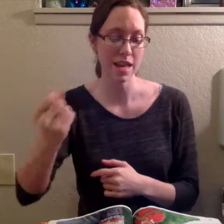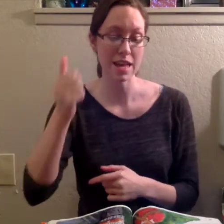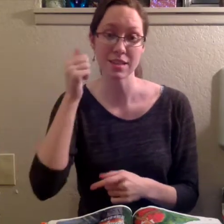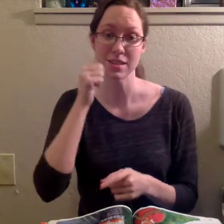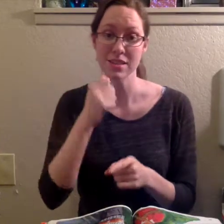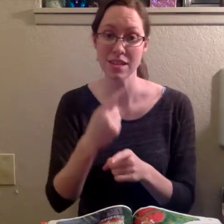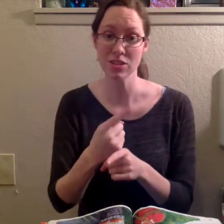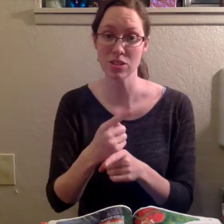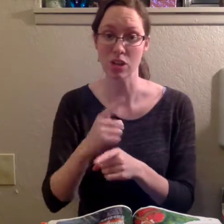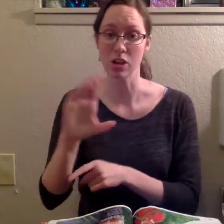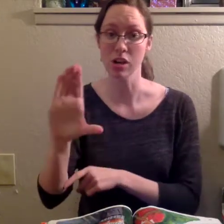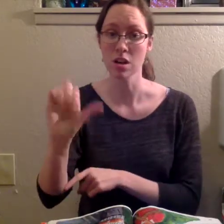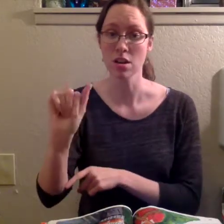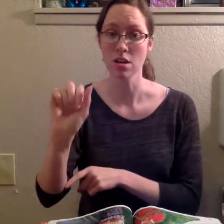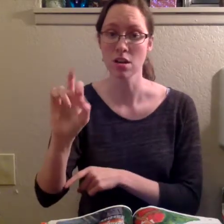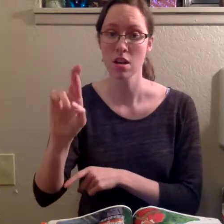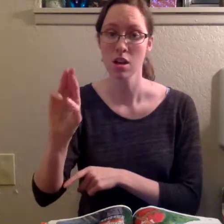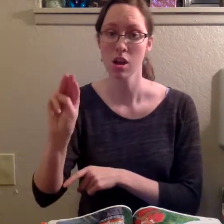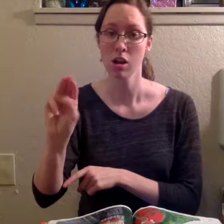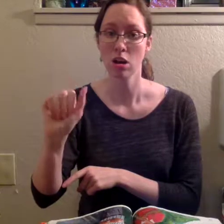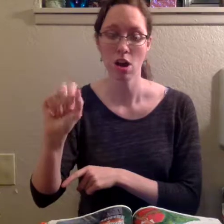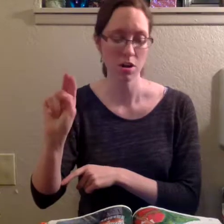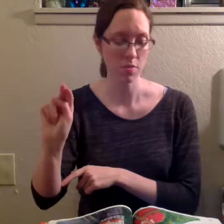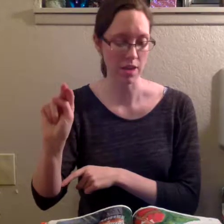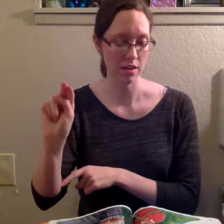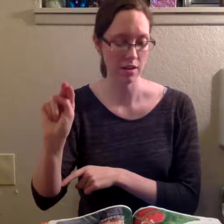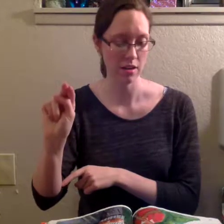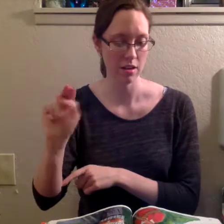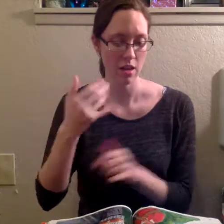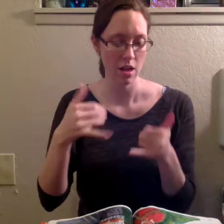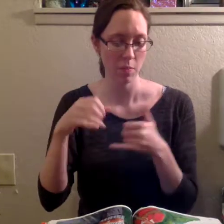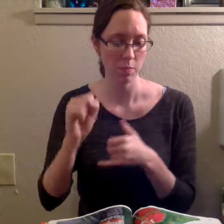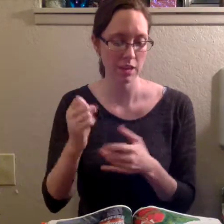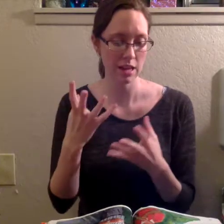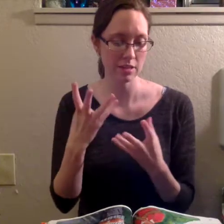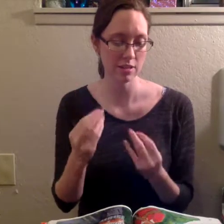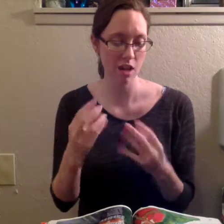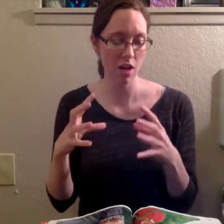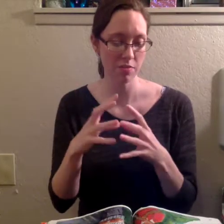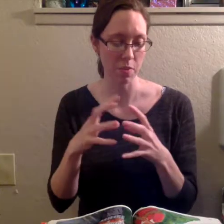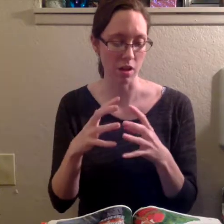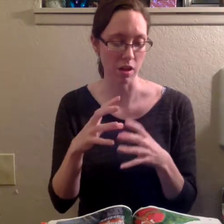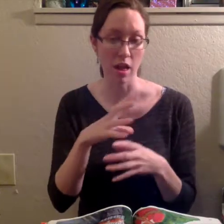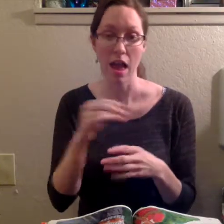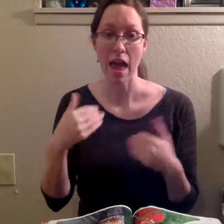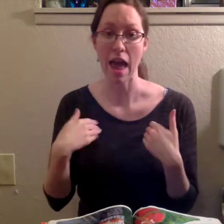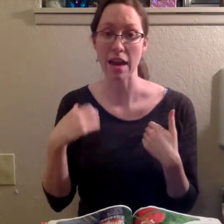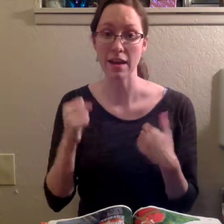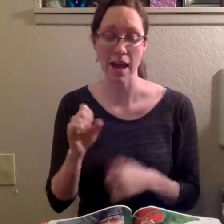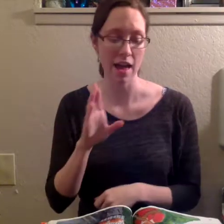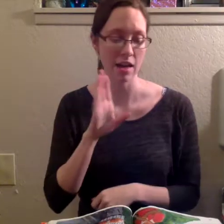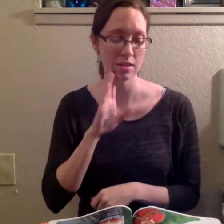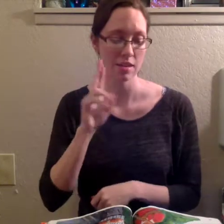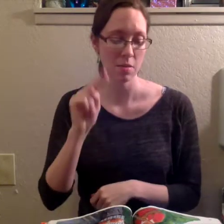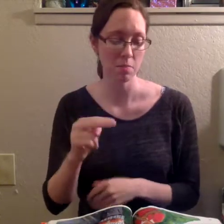Jose's sister, Carmen, plays softball and has